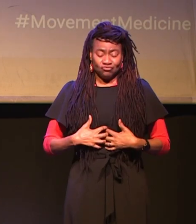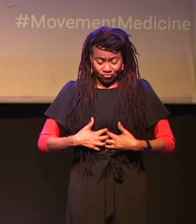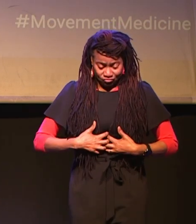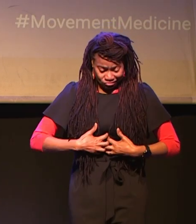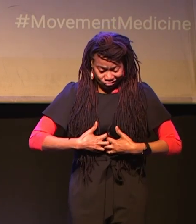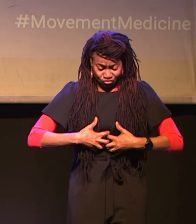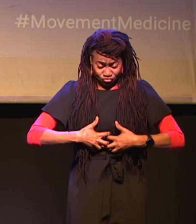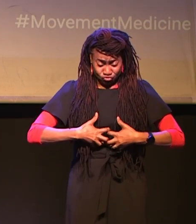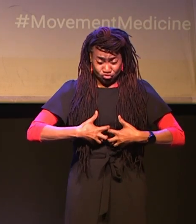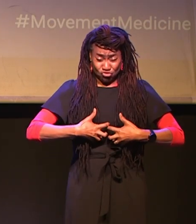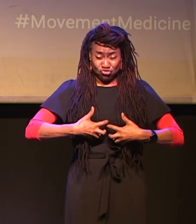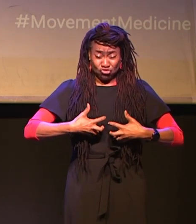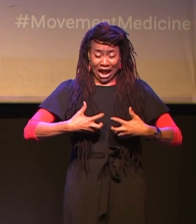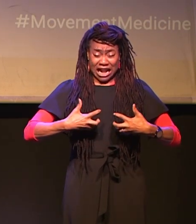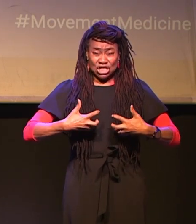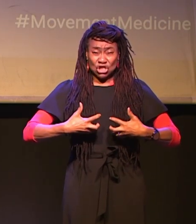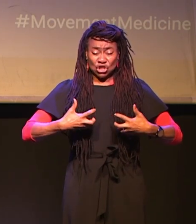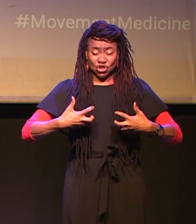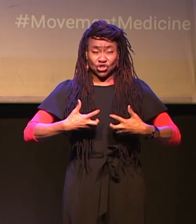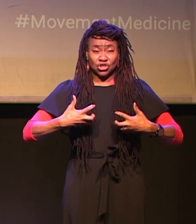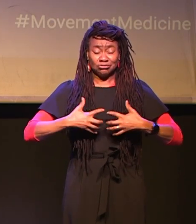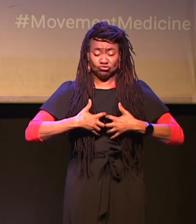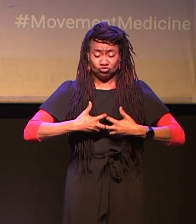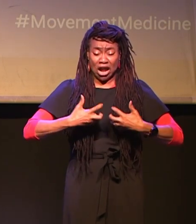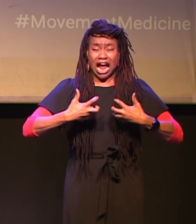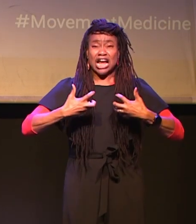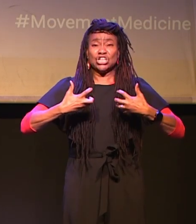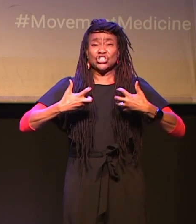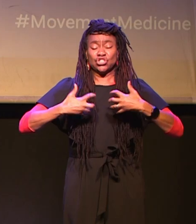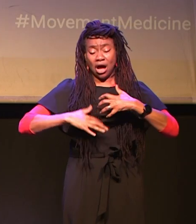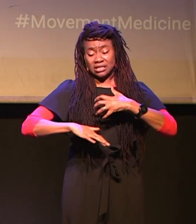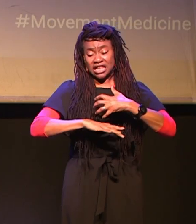feels so, and I think, underneath the rage is probably grief.